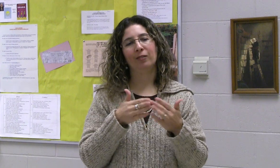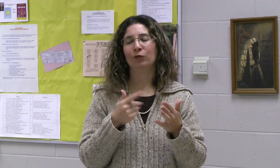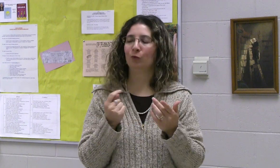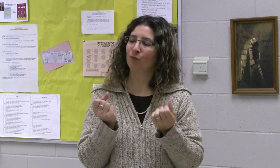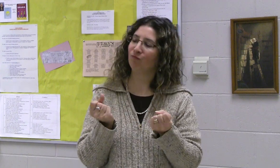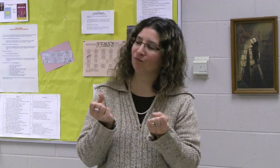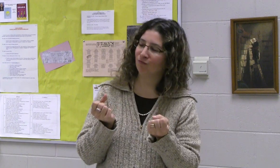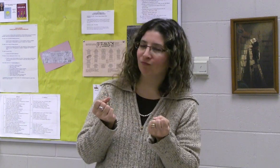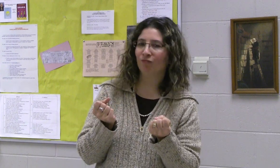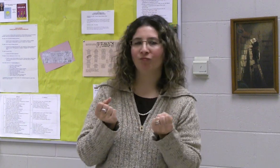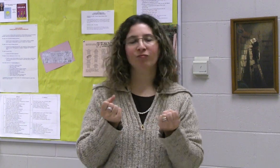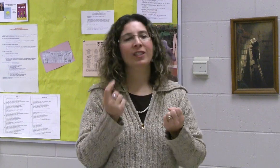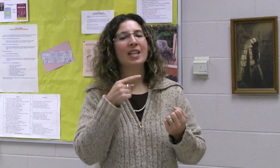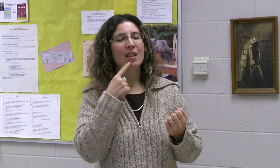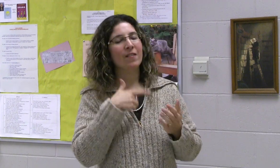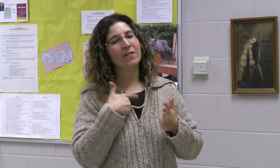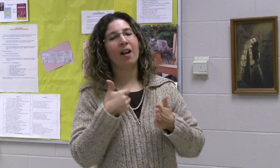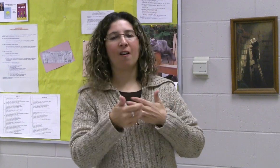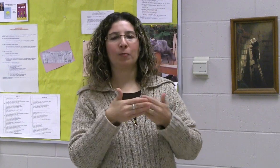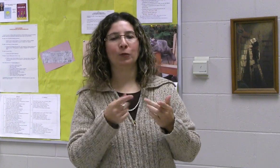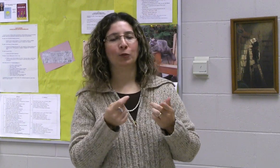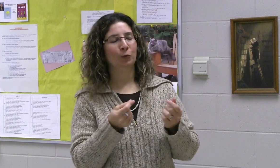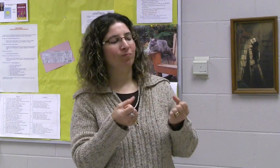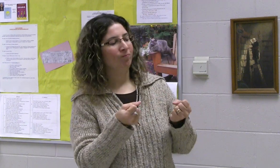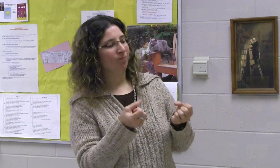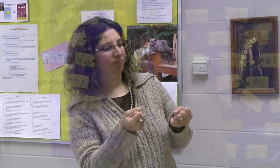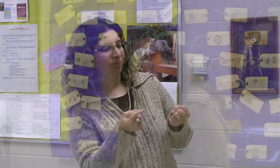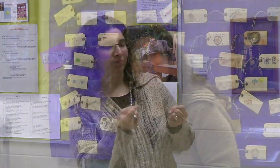Now the students feel comfortable communicating with each other.